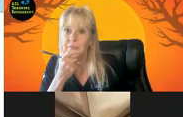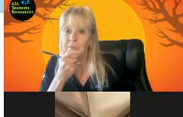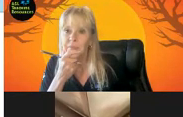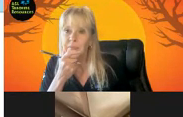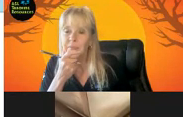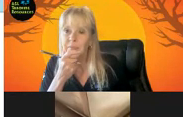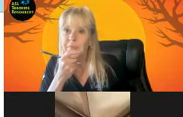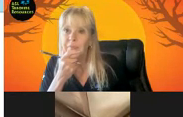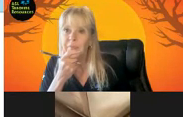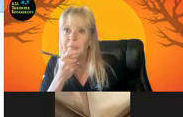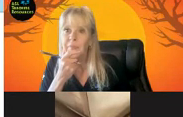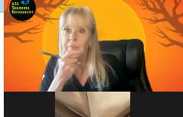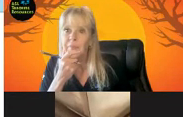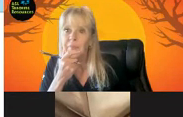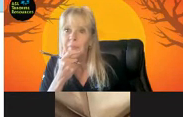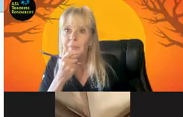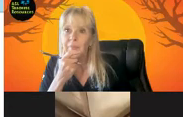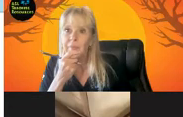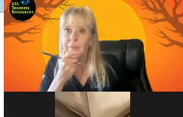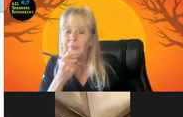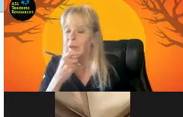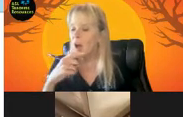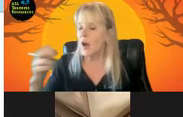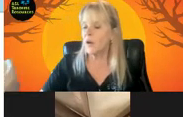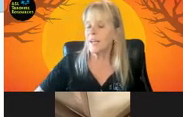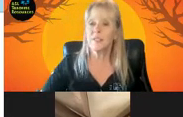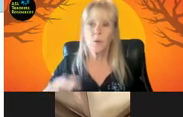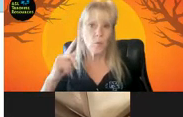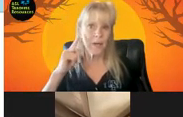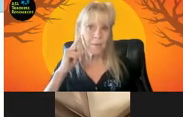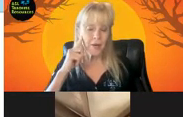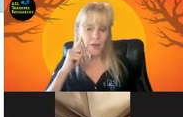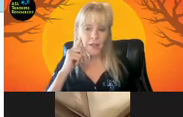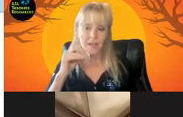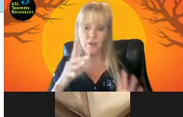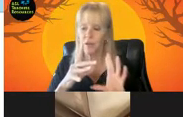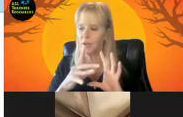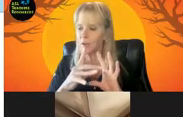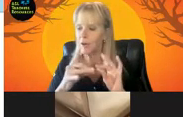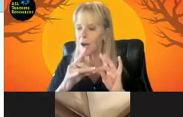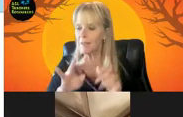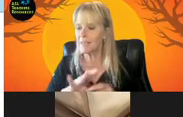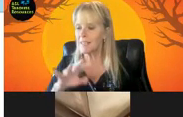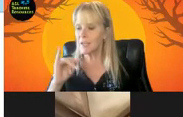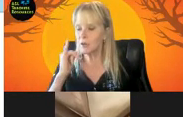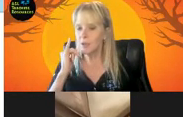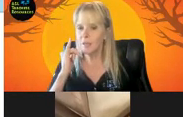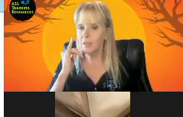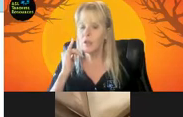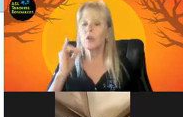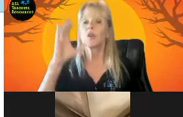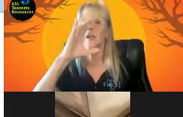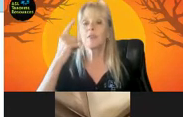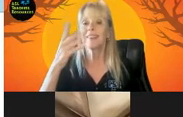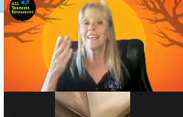we're going. So that's what I'm looking for. Okay, so what I'm hearing in your comment is that you're